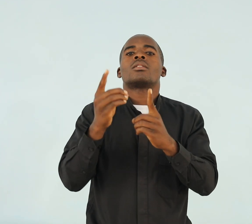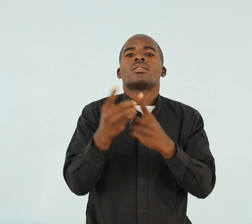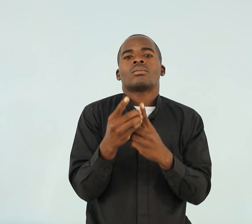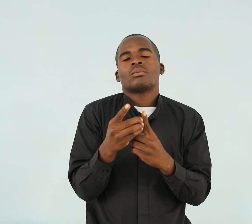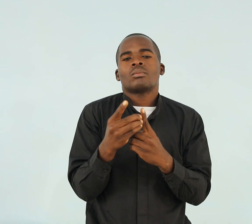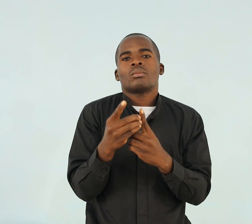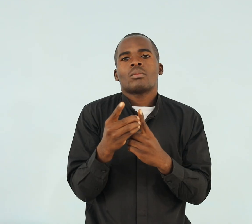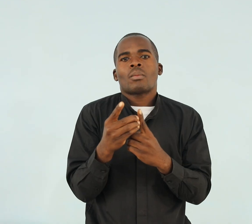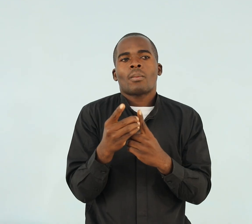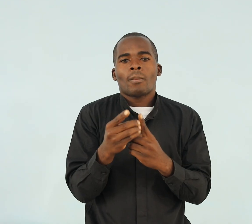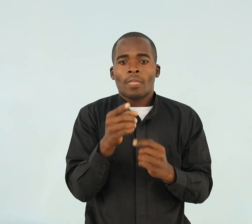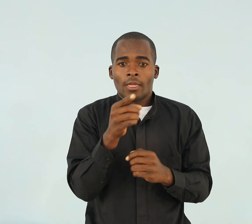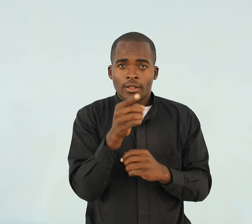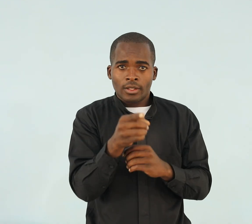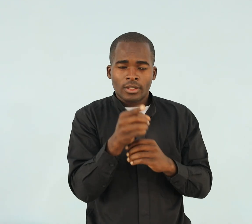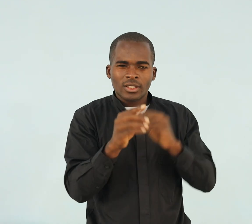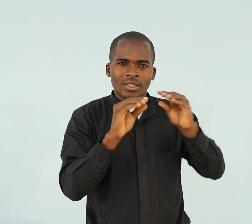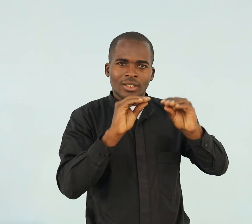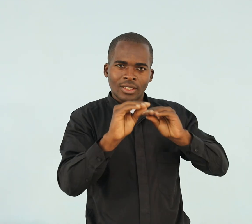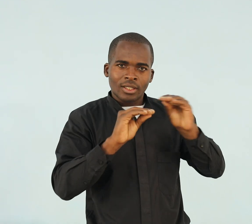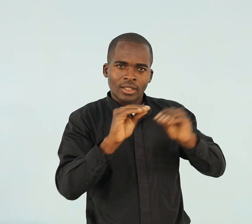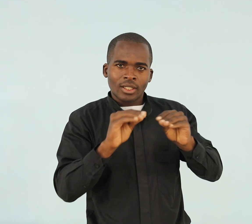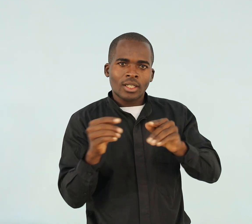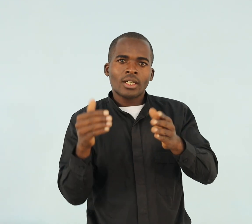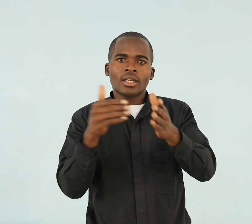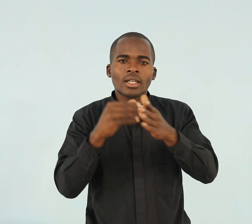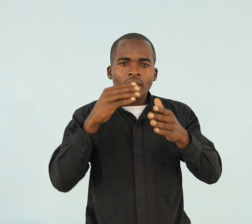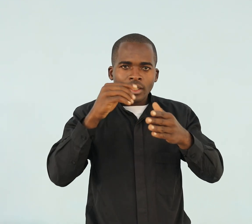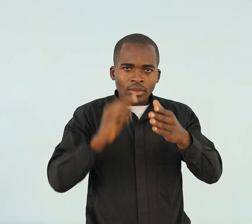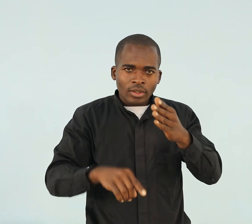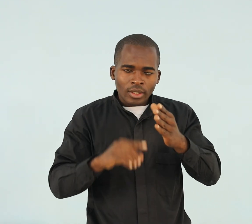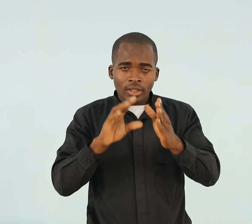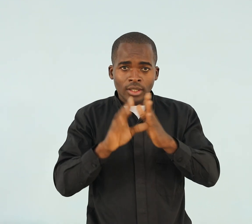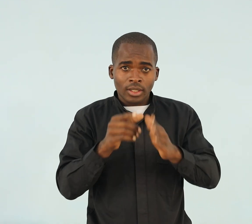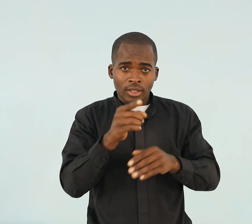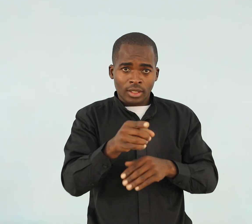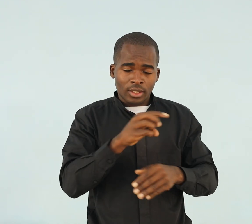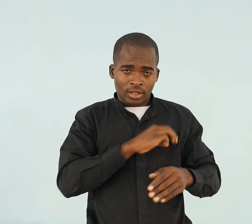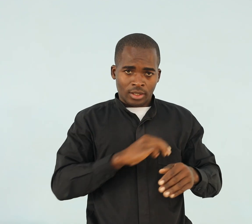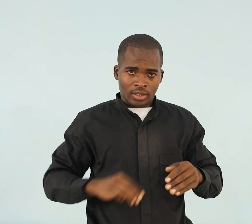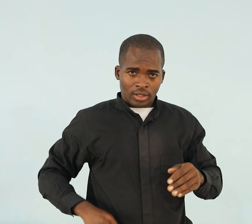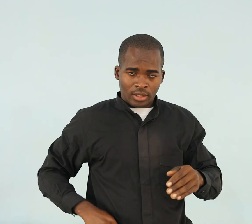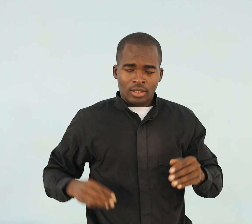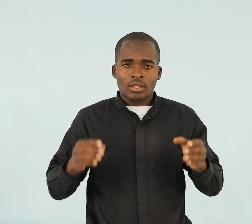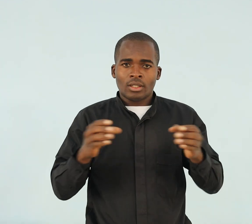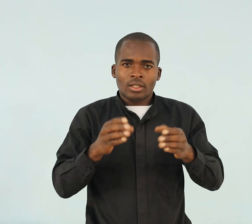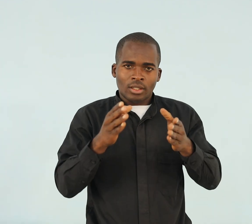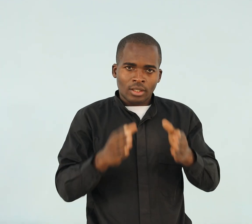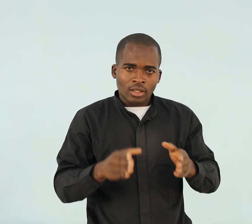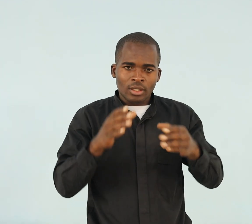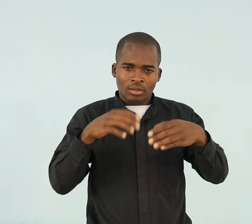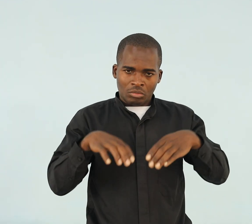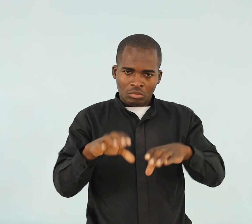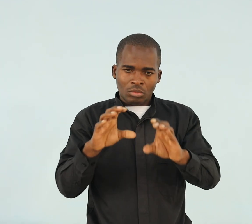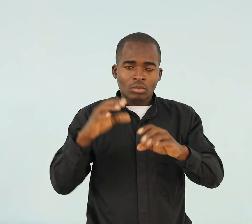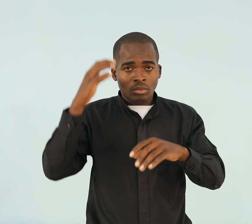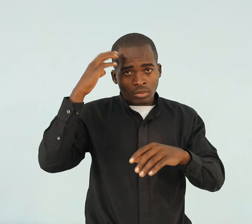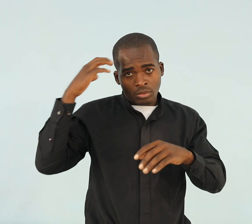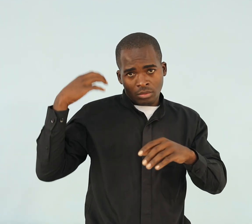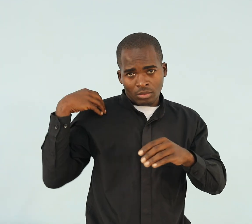The amendment also states that council members will remain in office until the day before the next